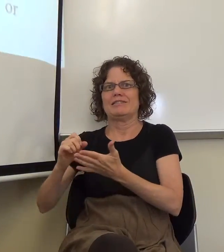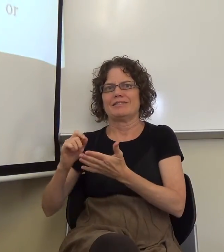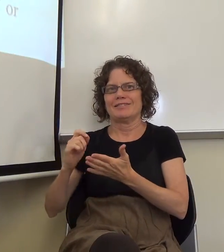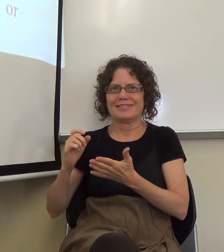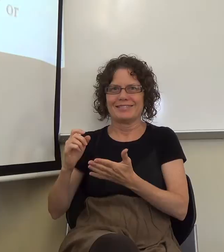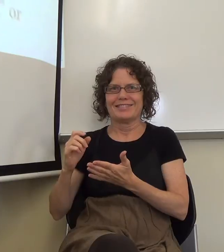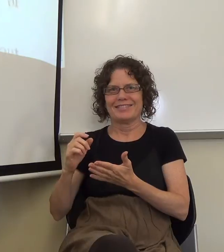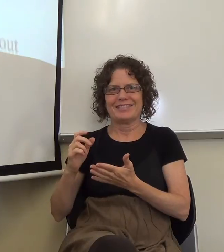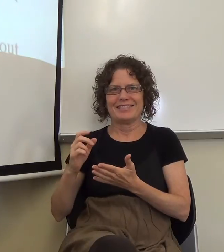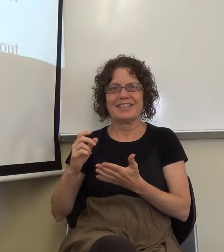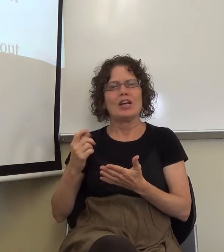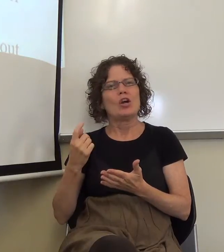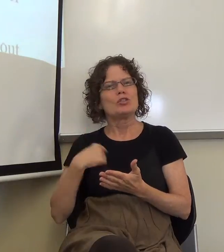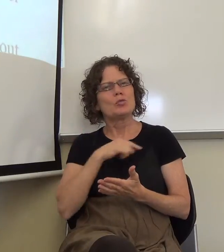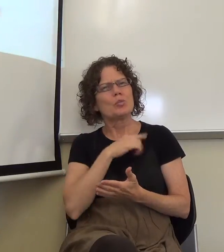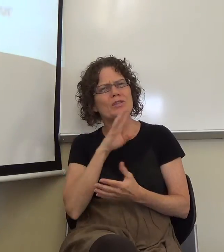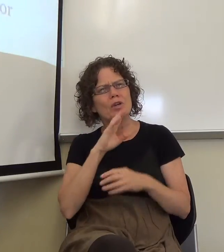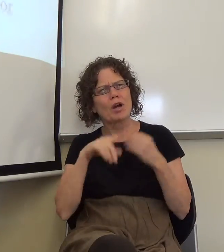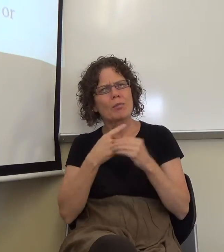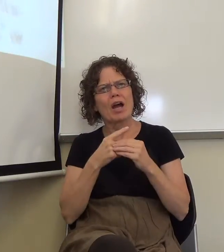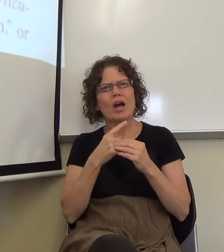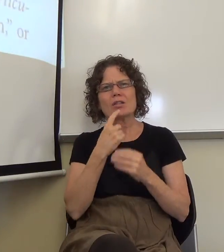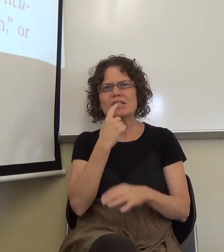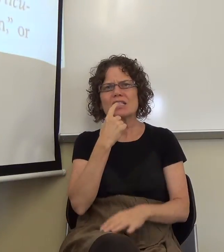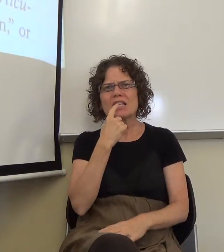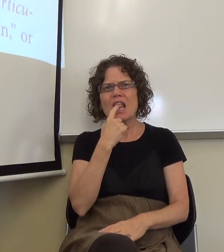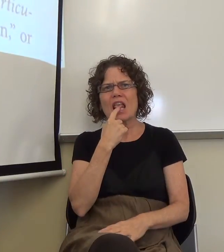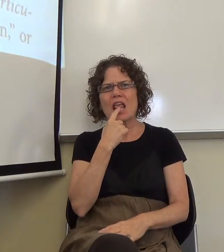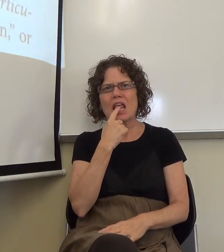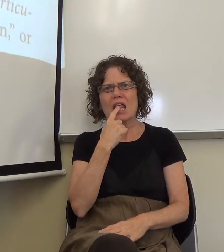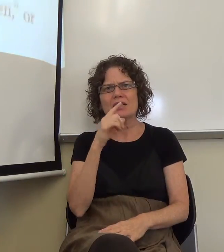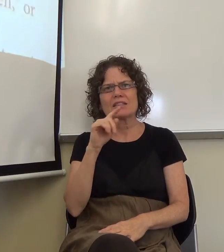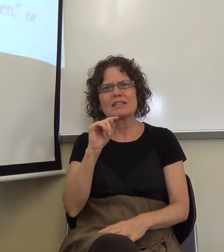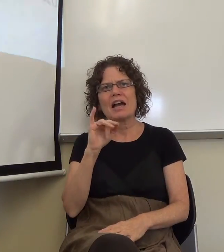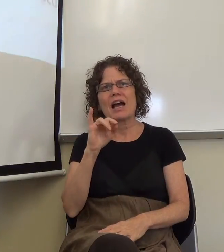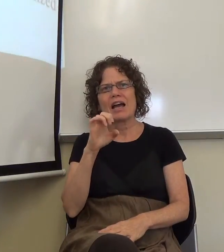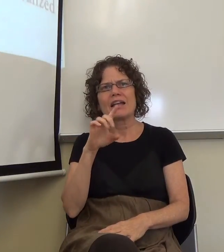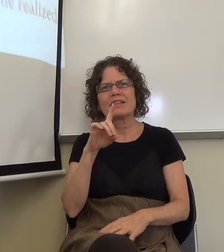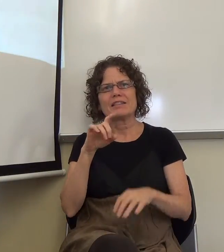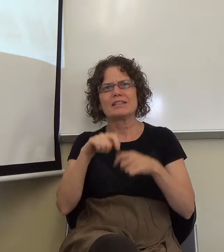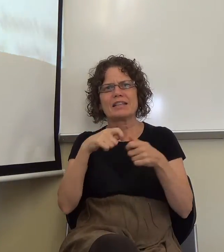Did we talk about the tongue tie in here? Yeah, okay.